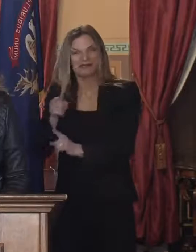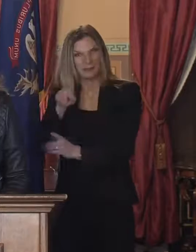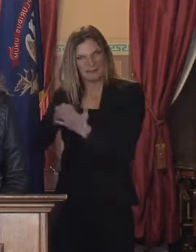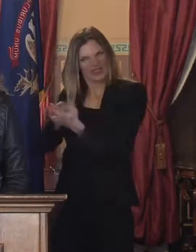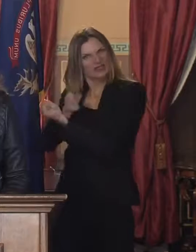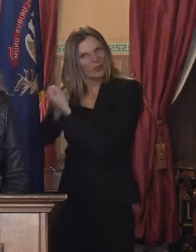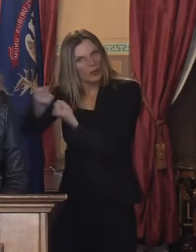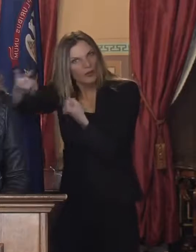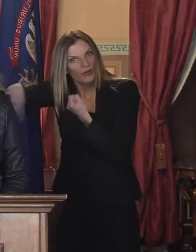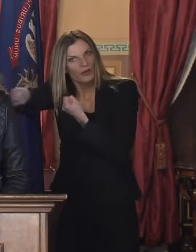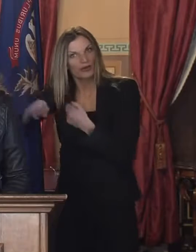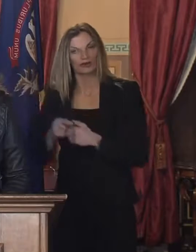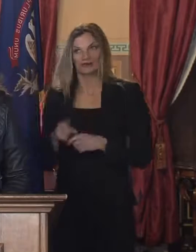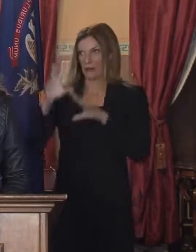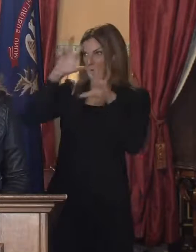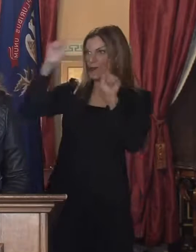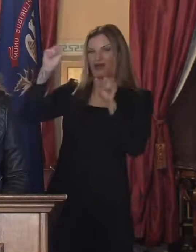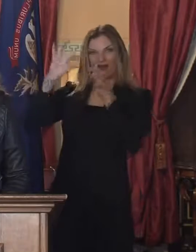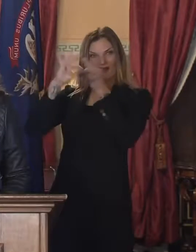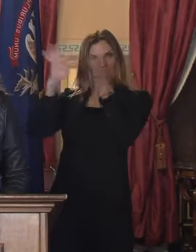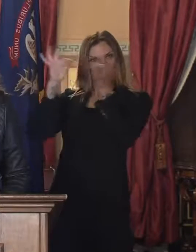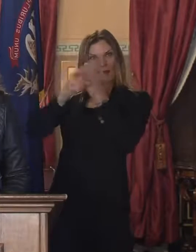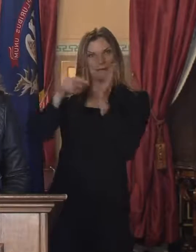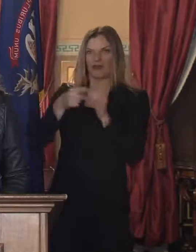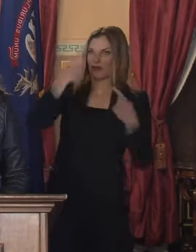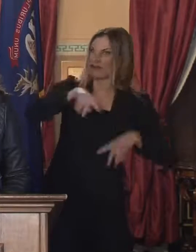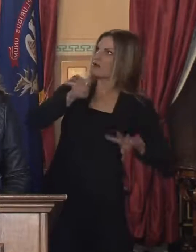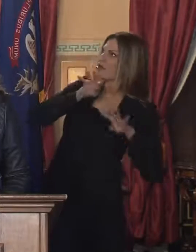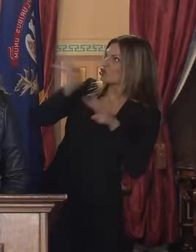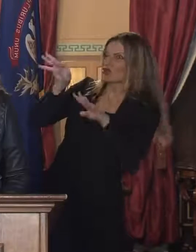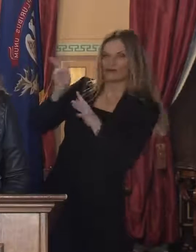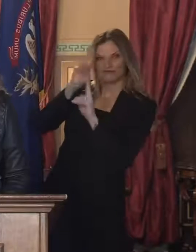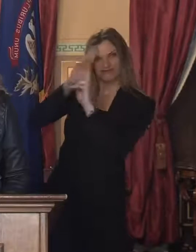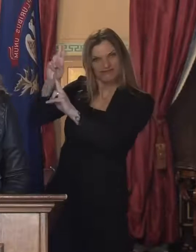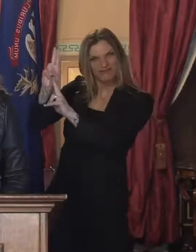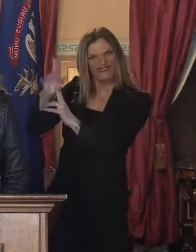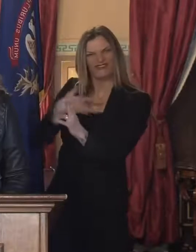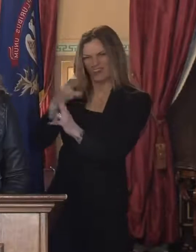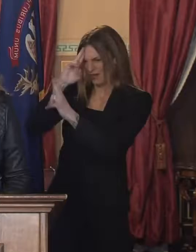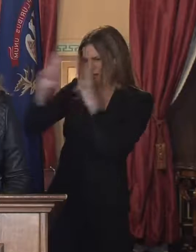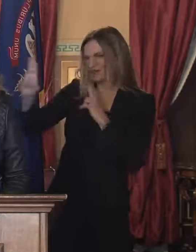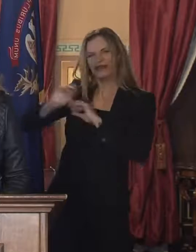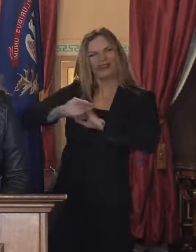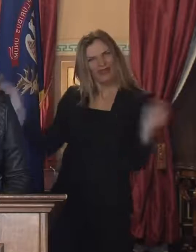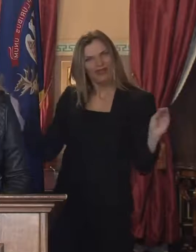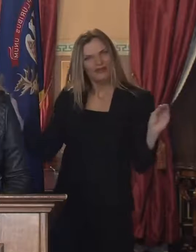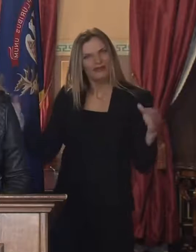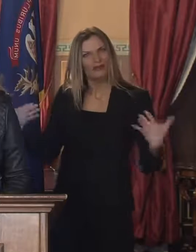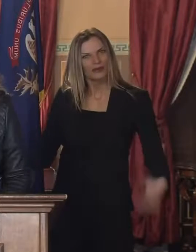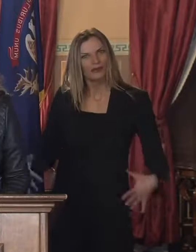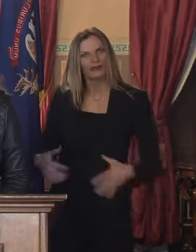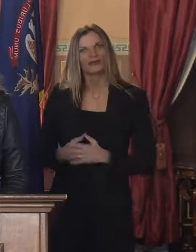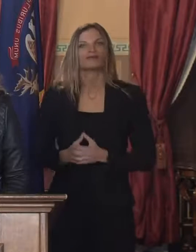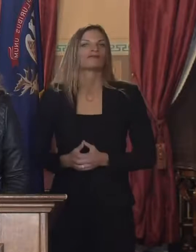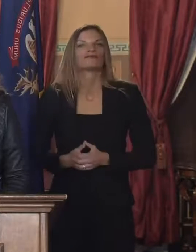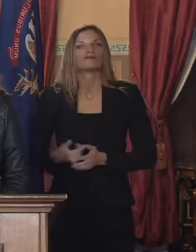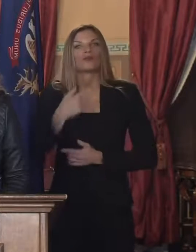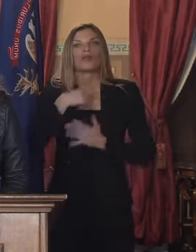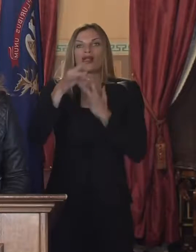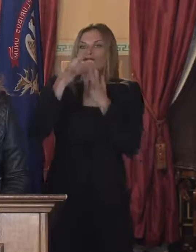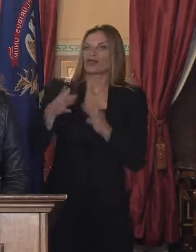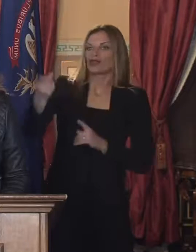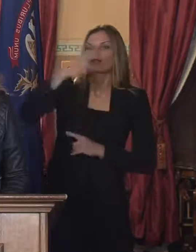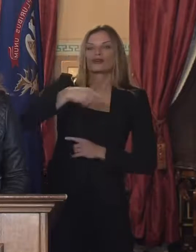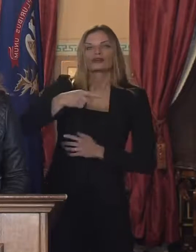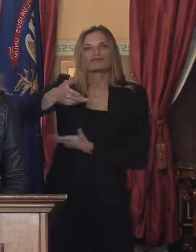words matter. They carry weight. When our leaders meet with, encourage,